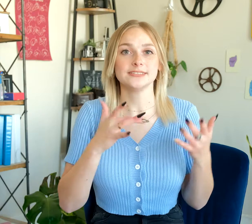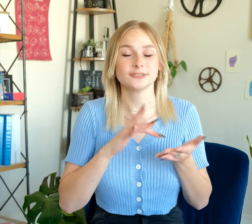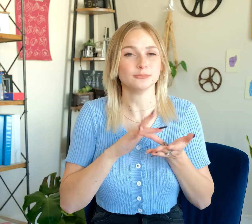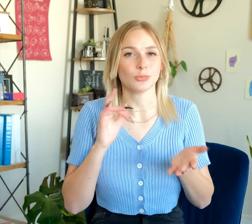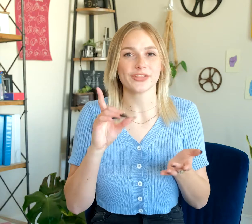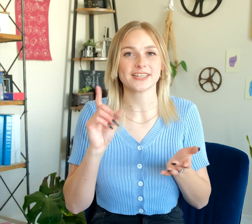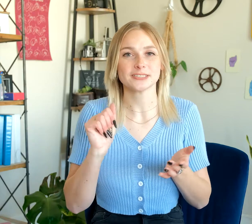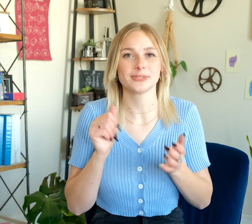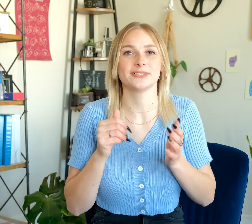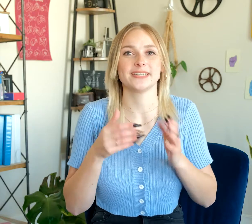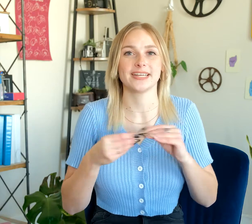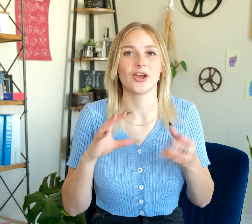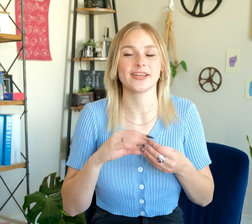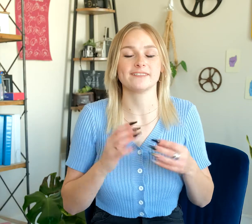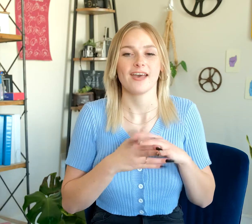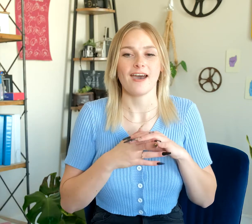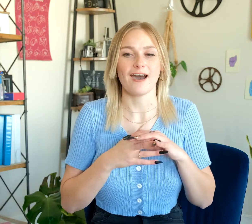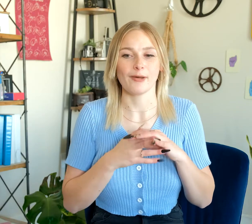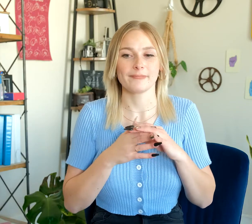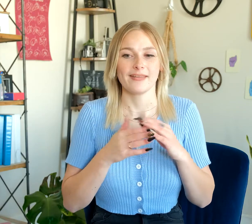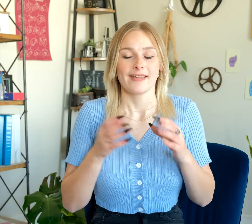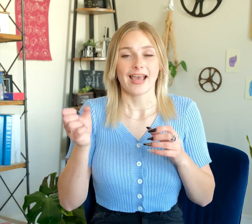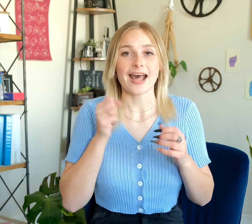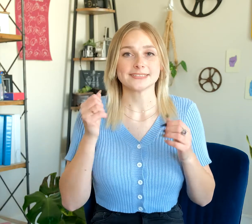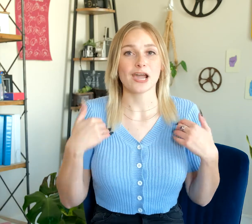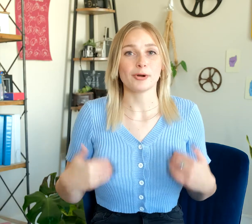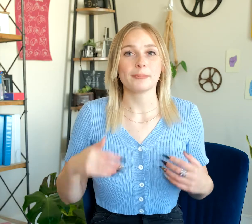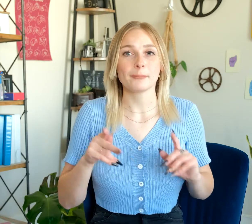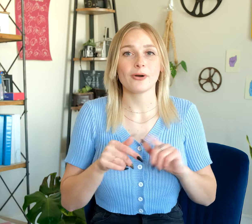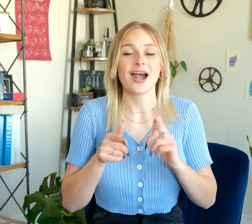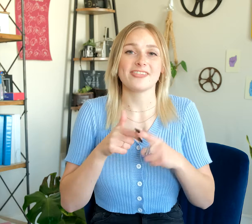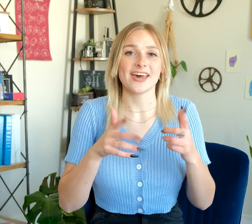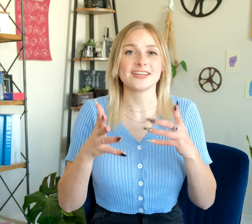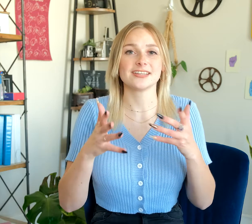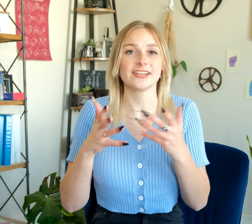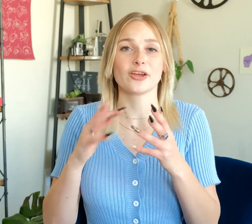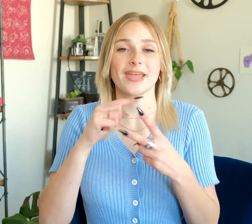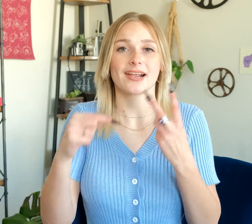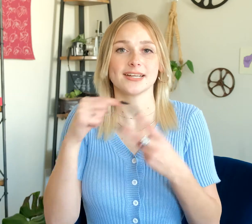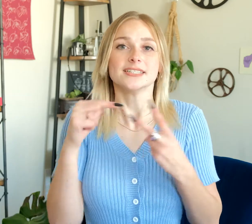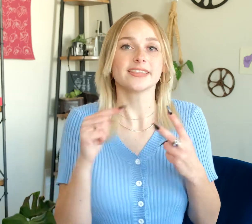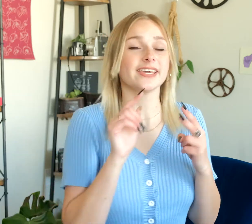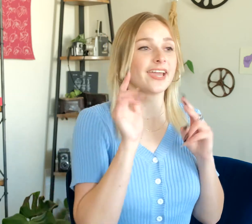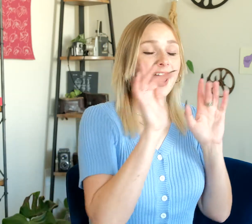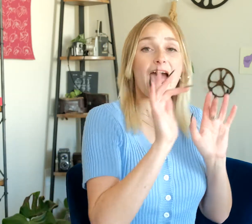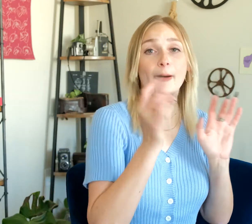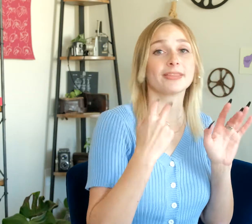to support the disability narrative, cast able people, and then either make us the helpless